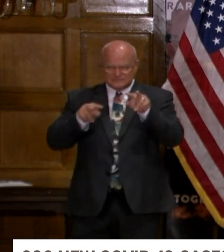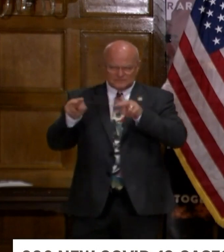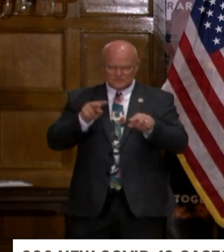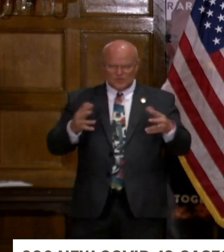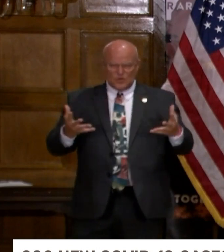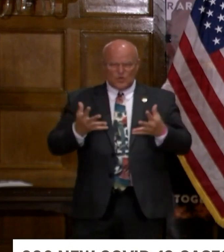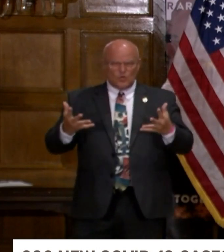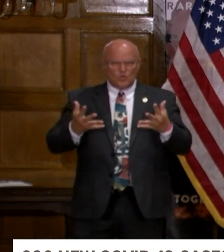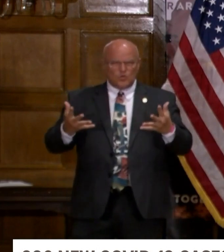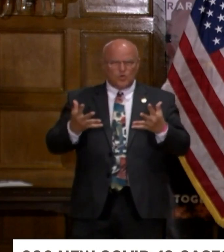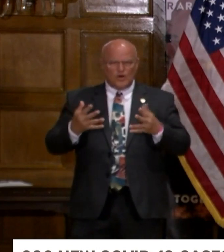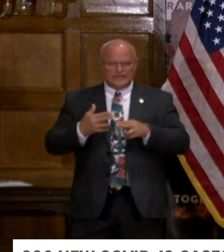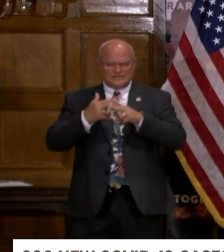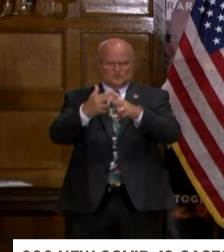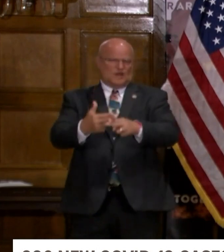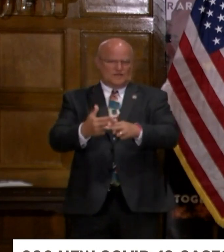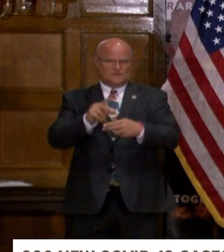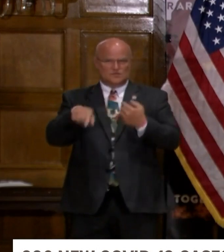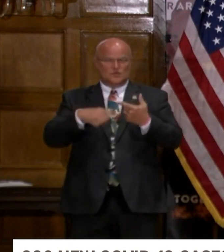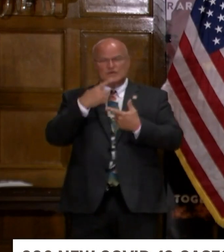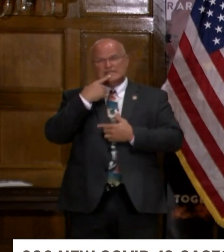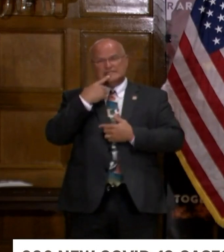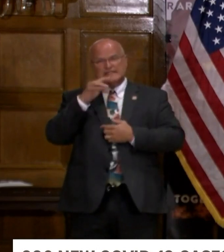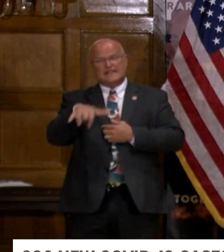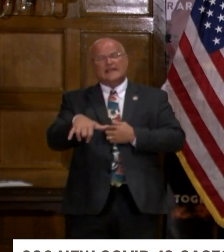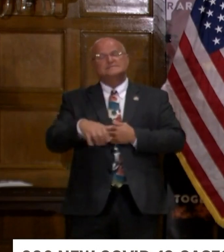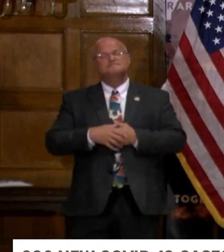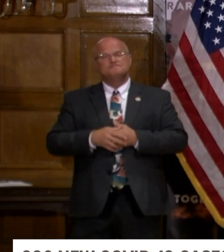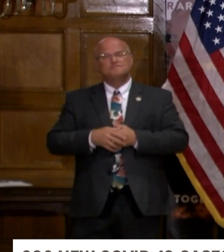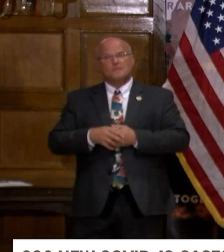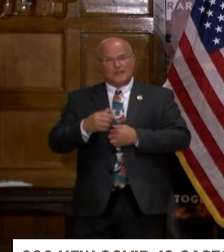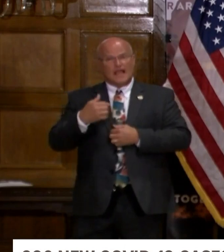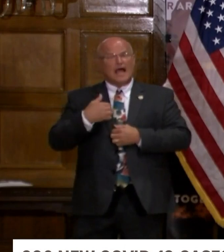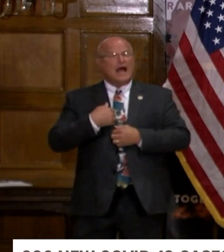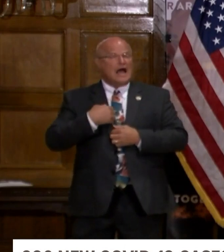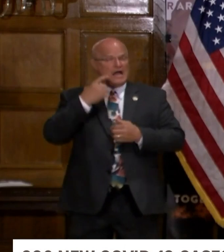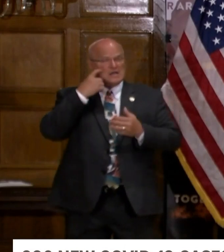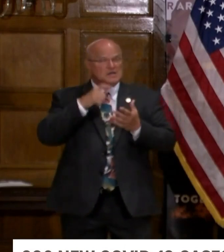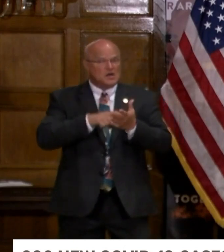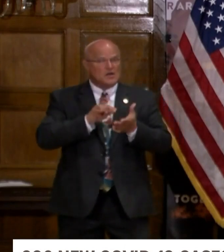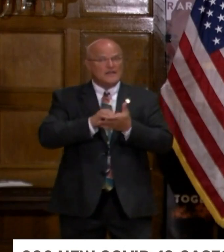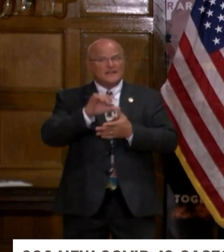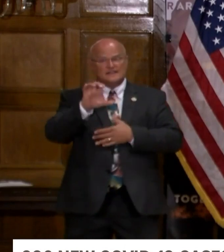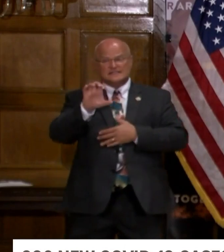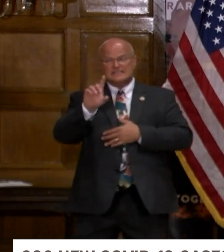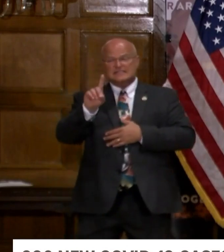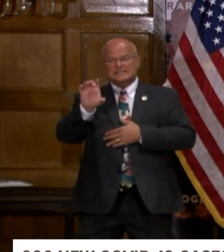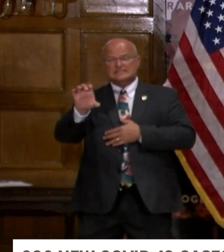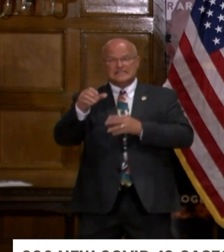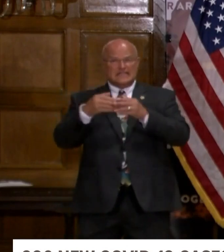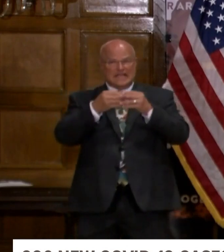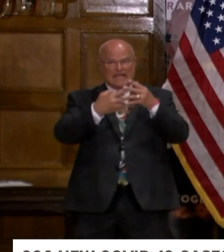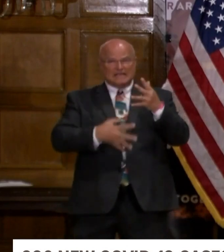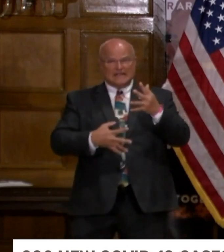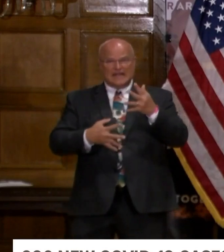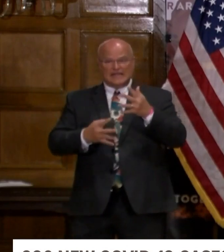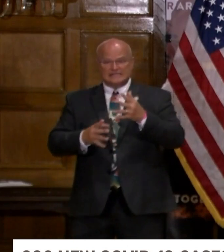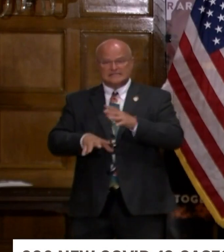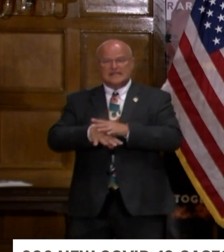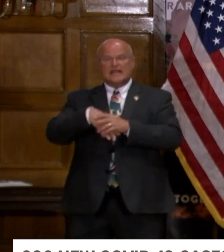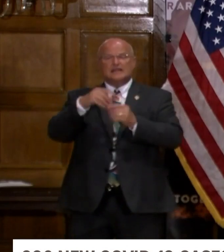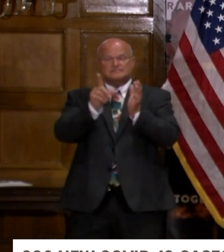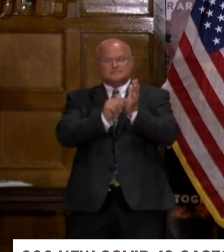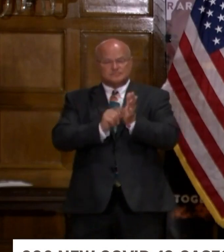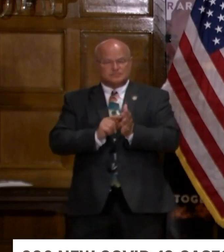as to what he's referencing whenever he says that. I did notice that the CDC guidelines came out, and I